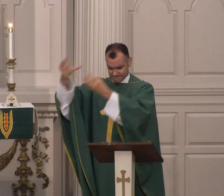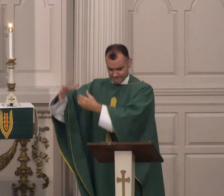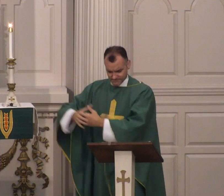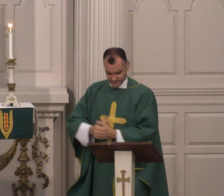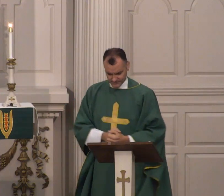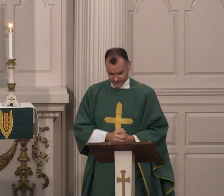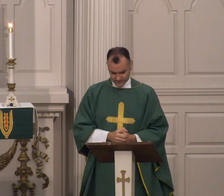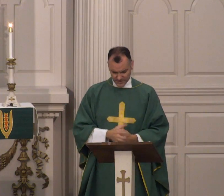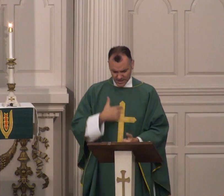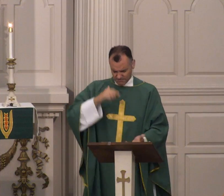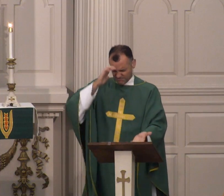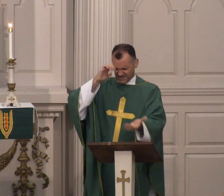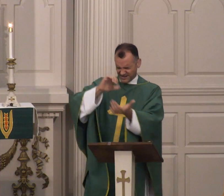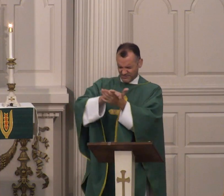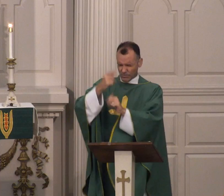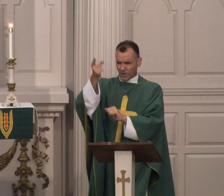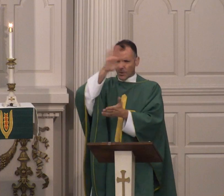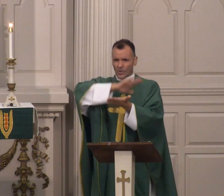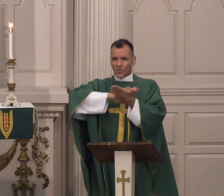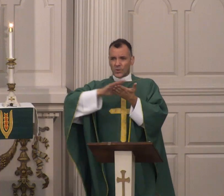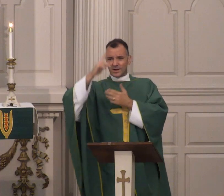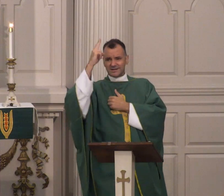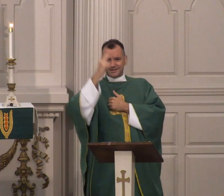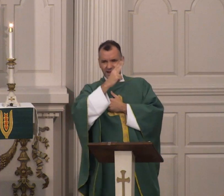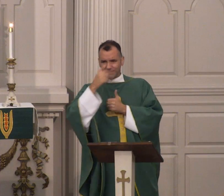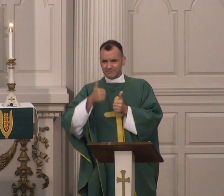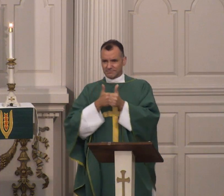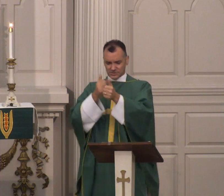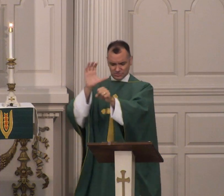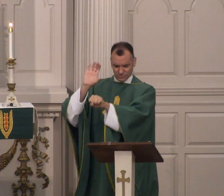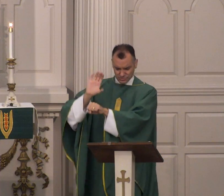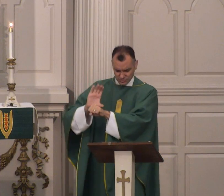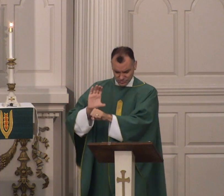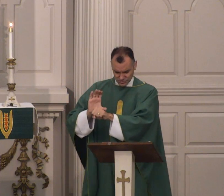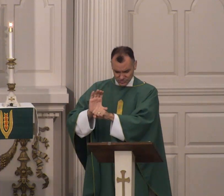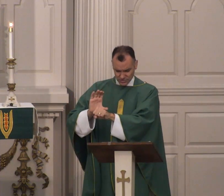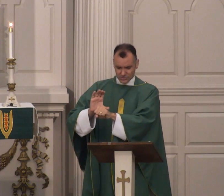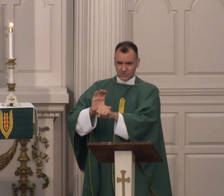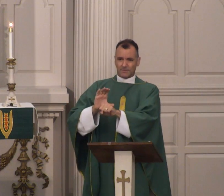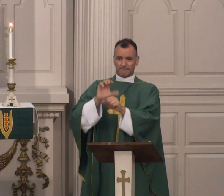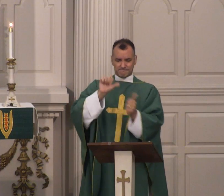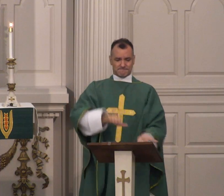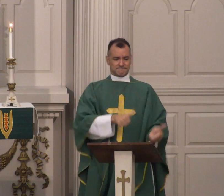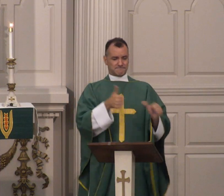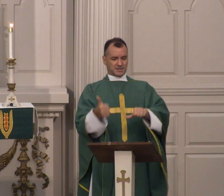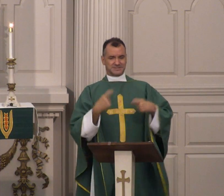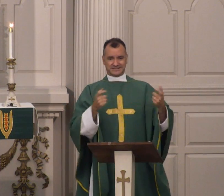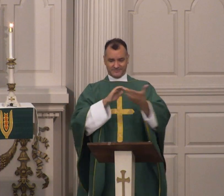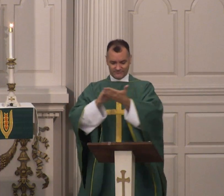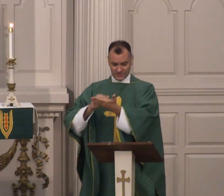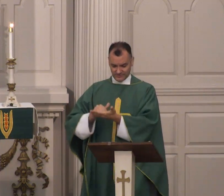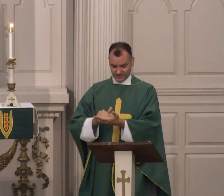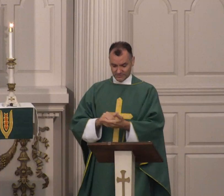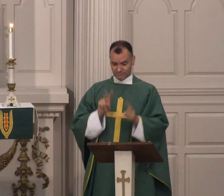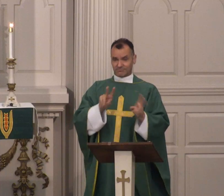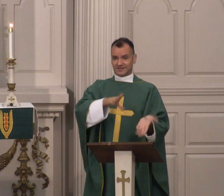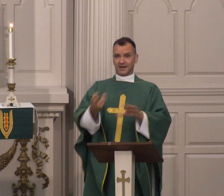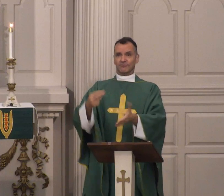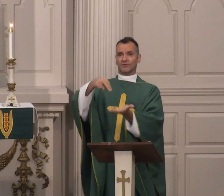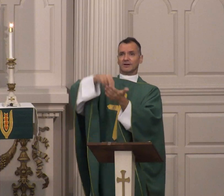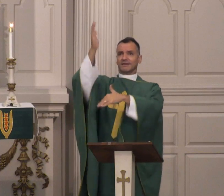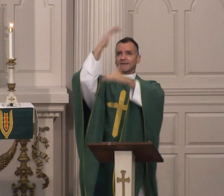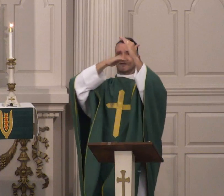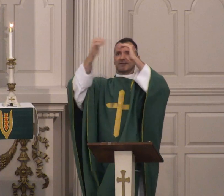of sins, and I look forward to the resurrection of the dead and the life of the world to come. Amen.